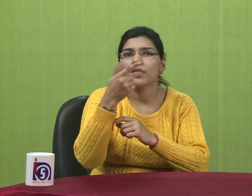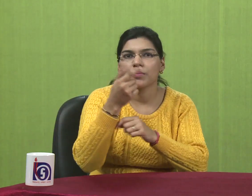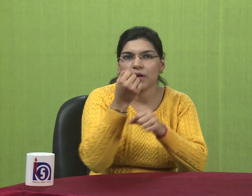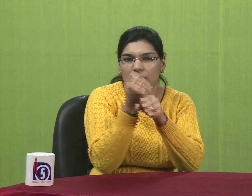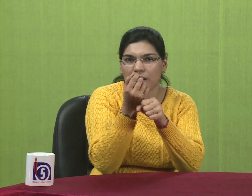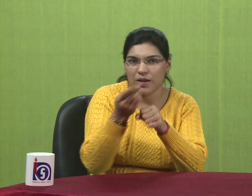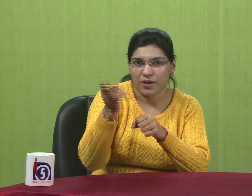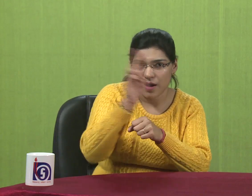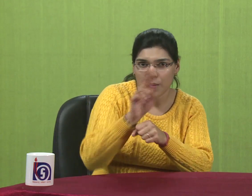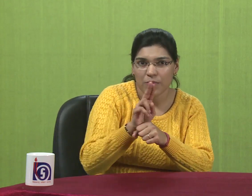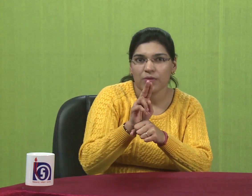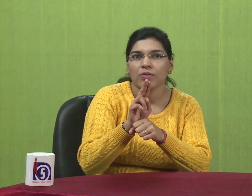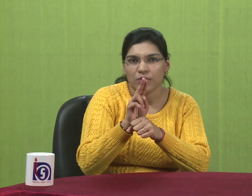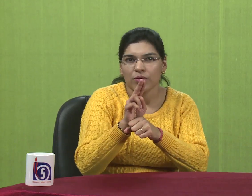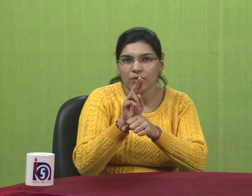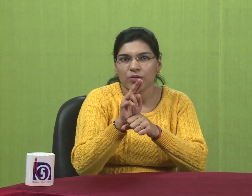Click the suggested word that is correct